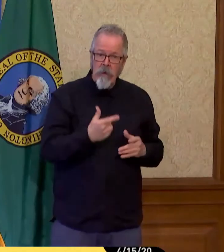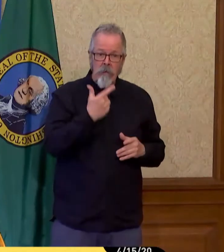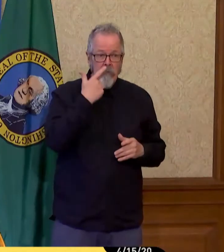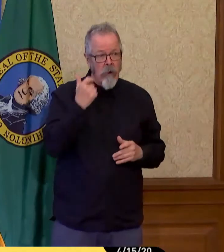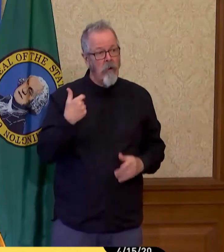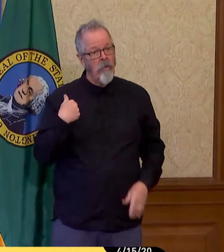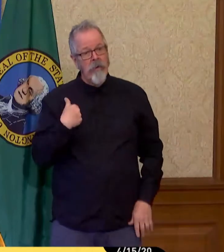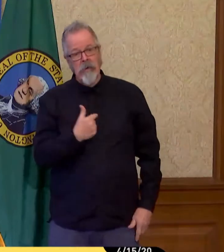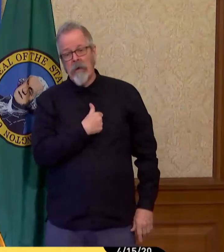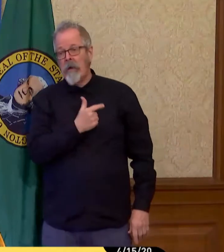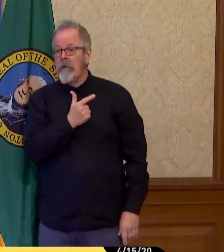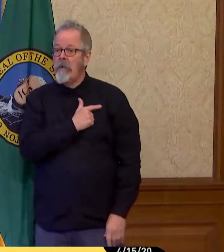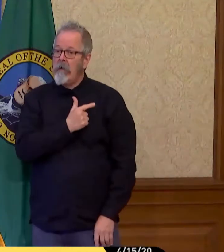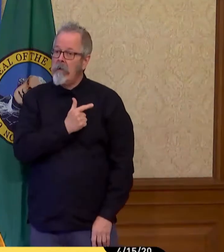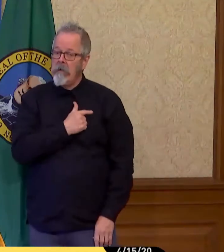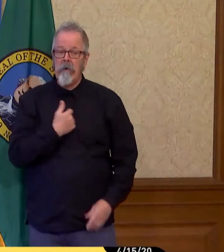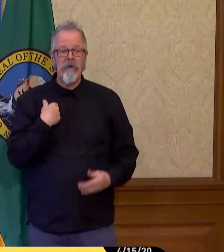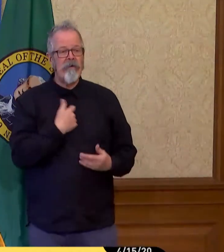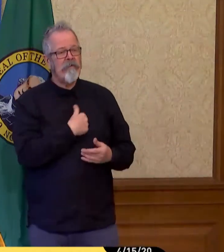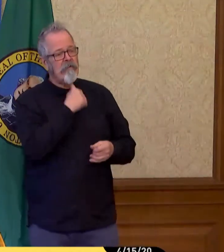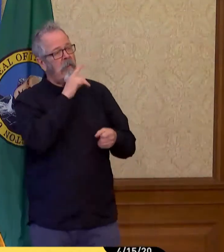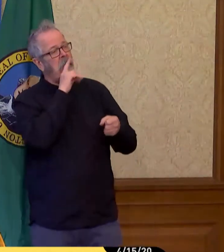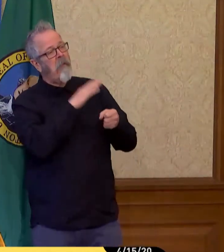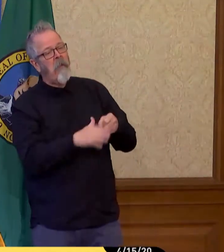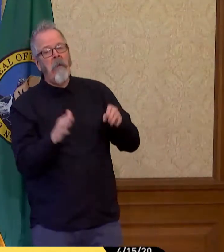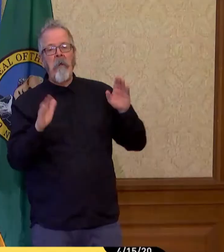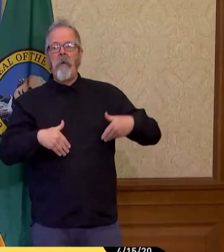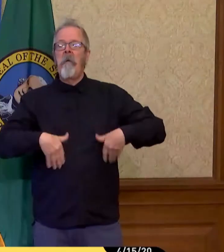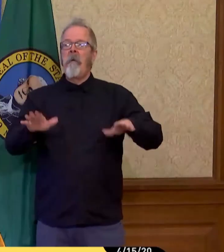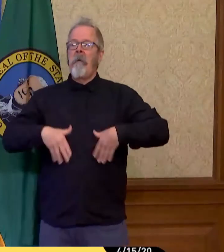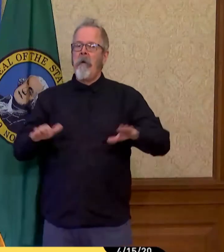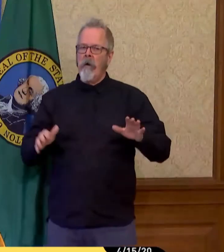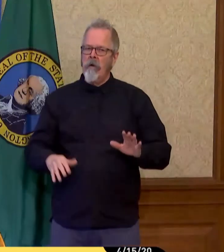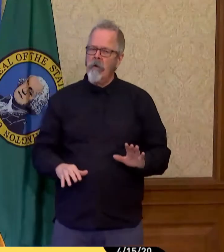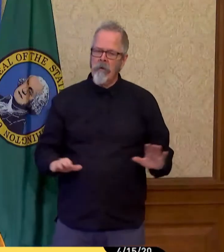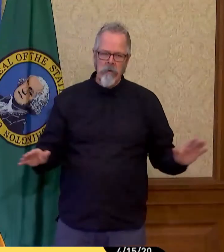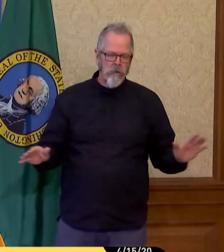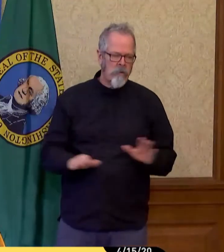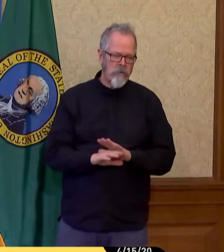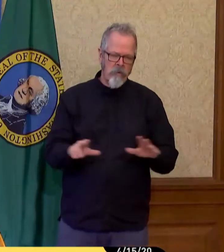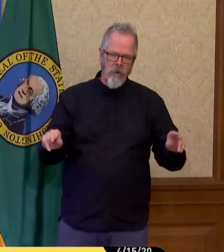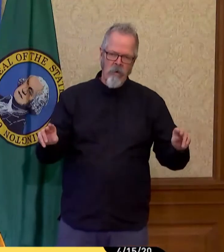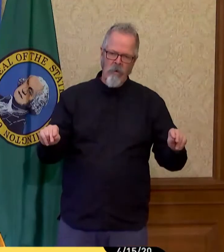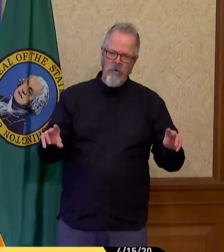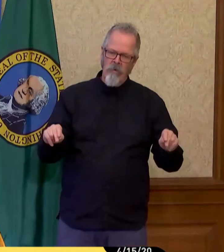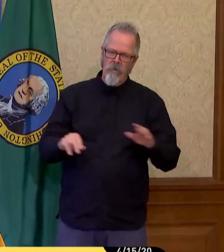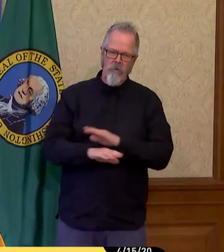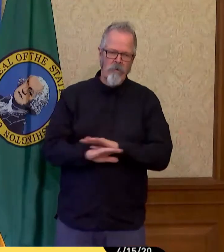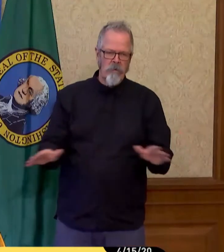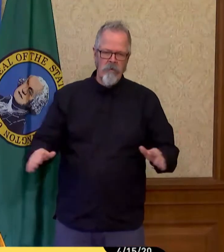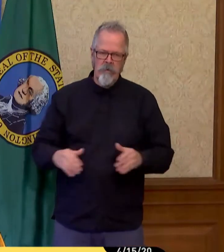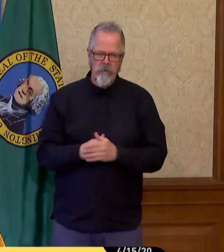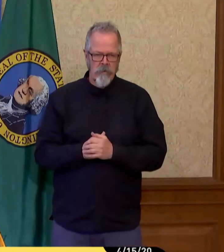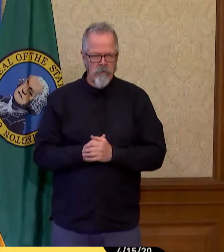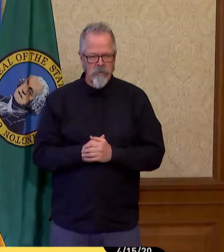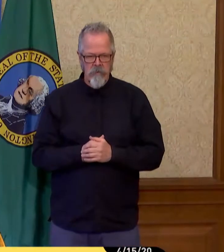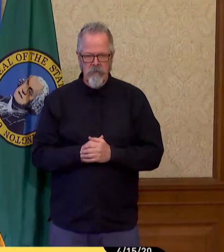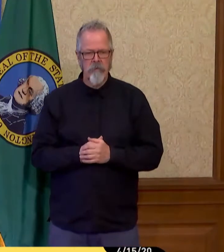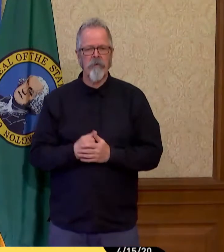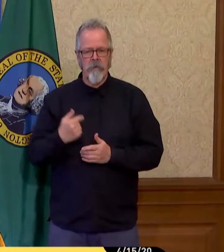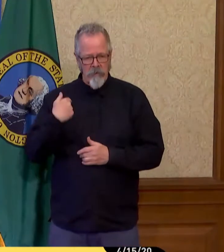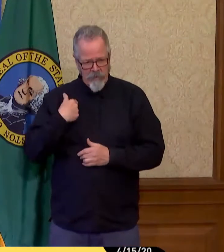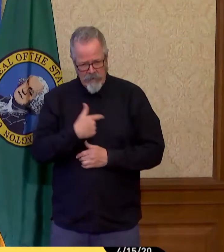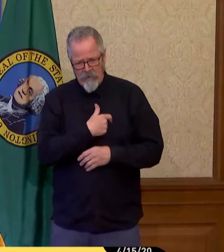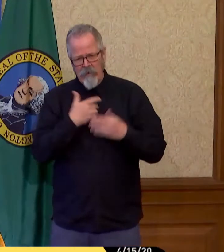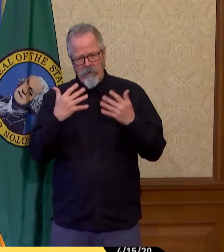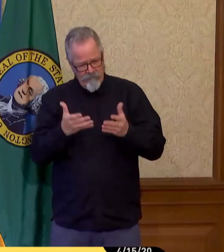industry to try to figure out how, as we go through this transition, we can do it in the safest way possible. And I think those talks are going very well,